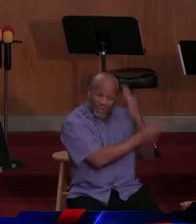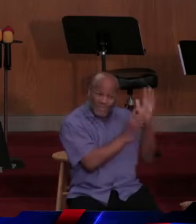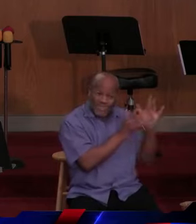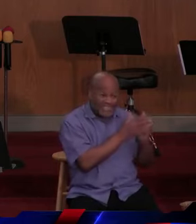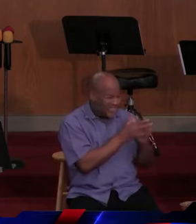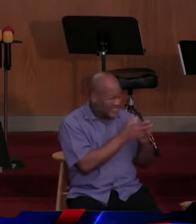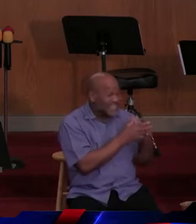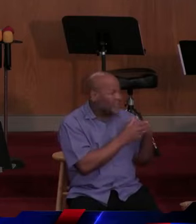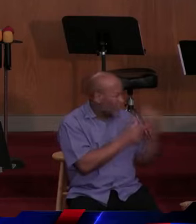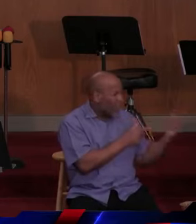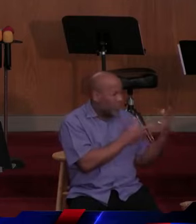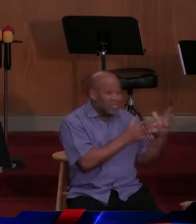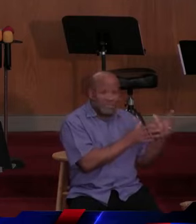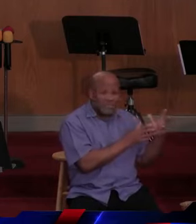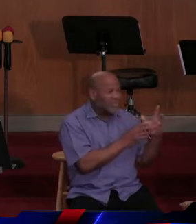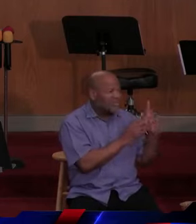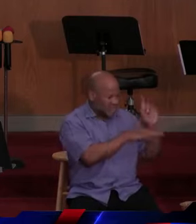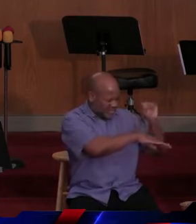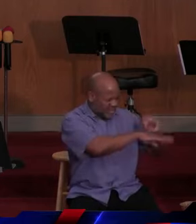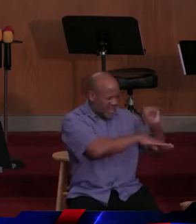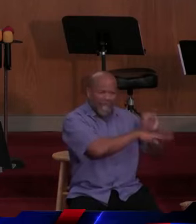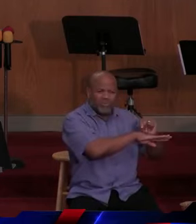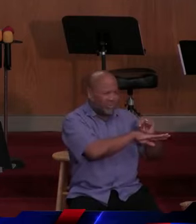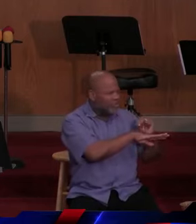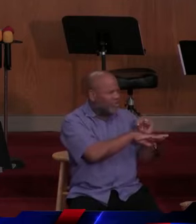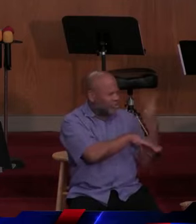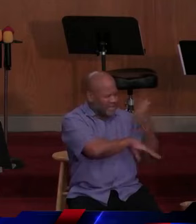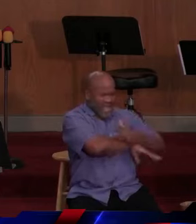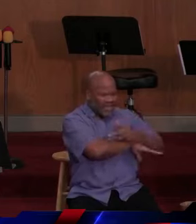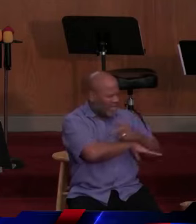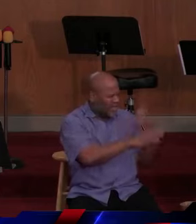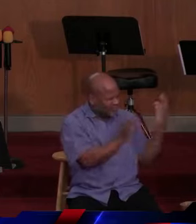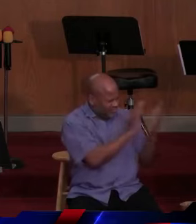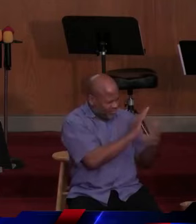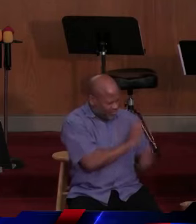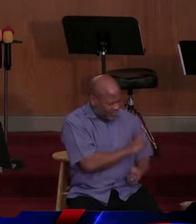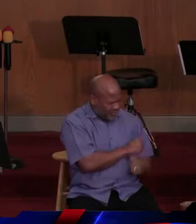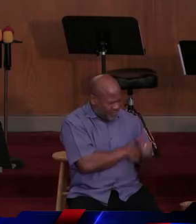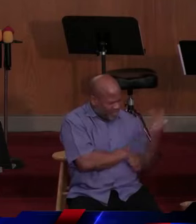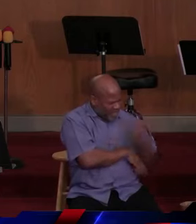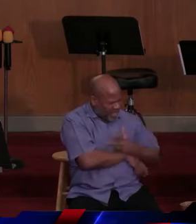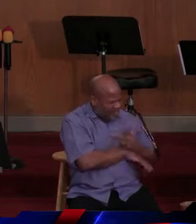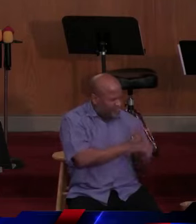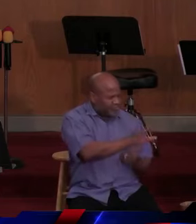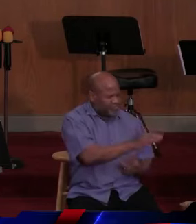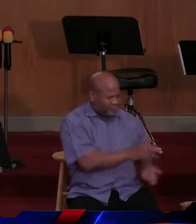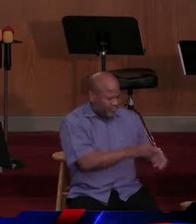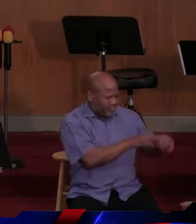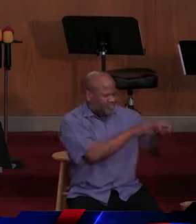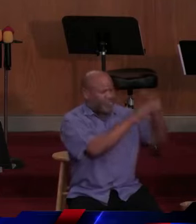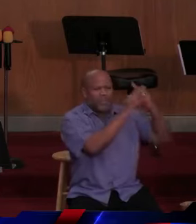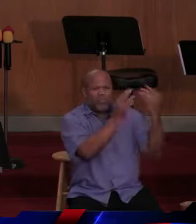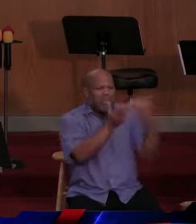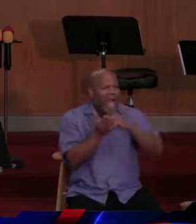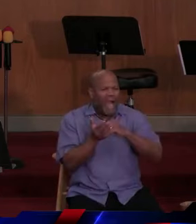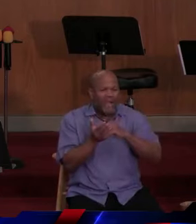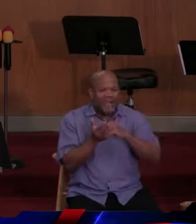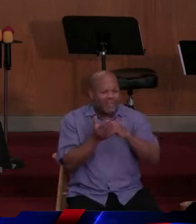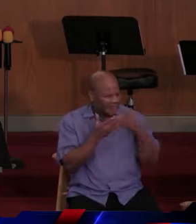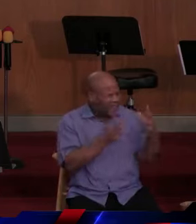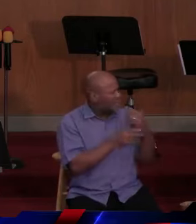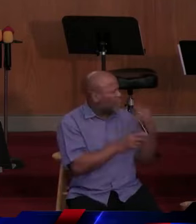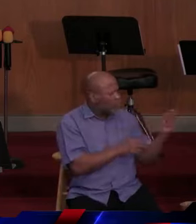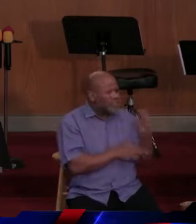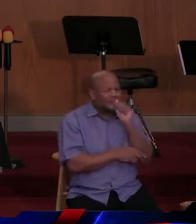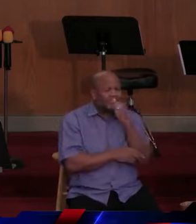had already told them that he was going to tear down the temple, raise it the third day. He already told them that he would die and be risen. He already told them that he would be